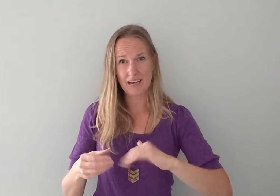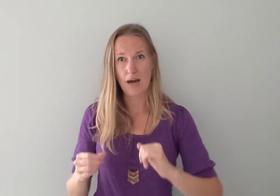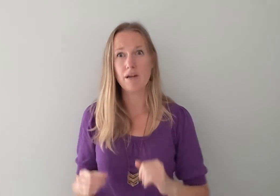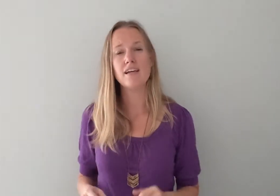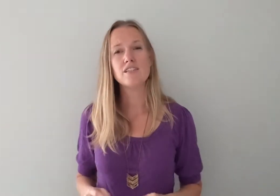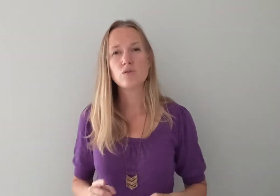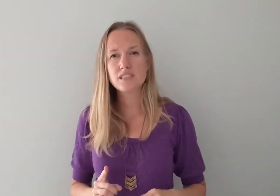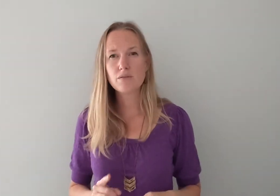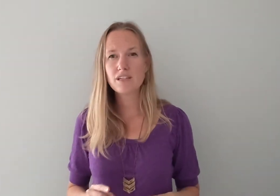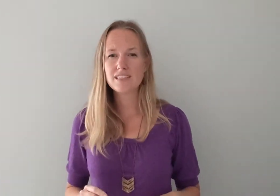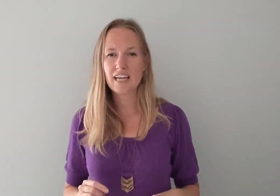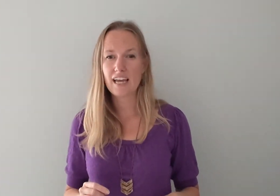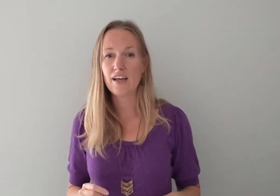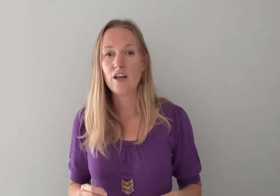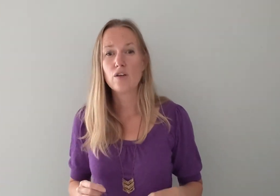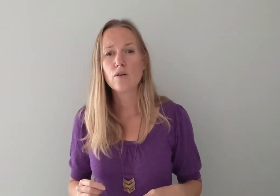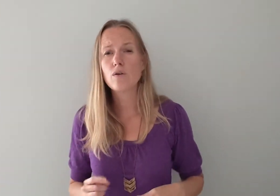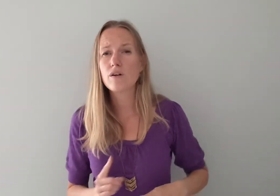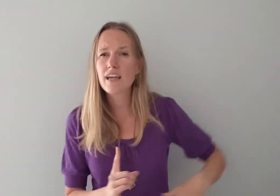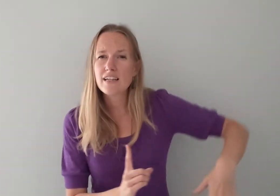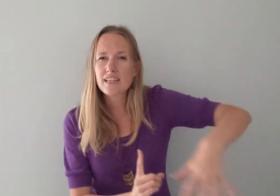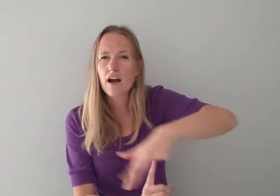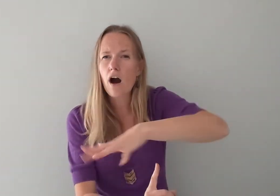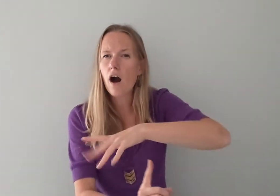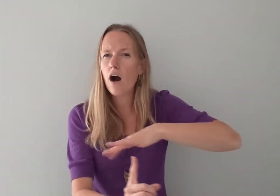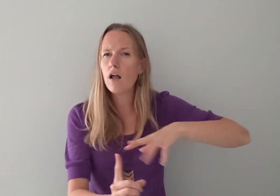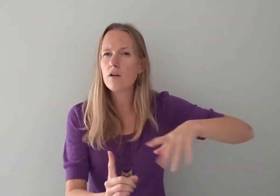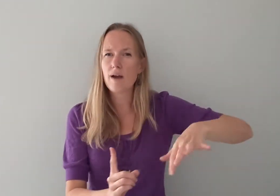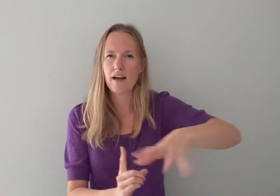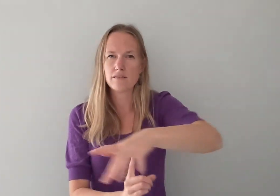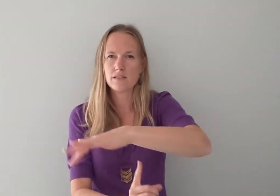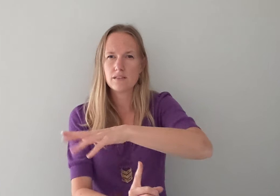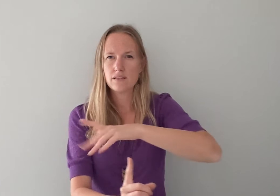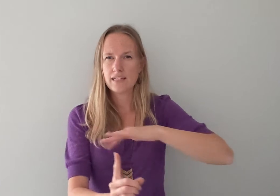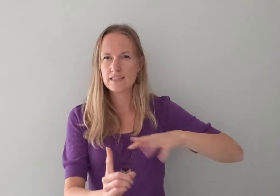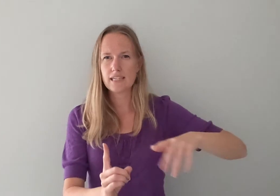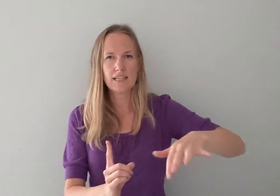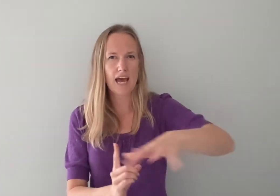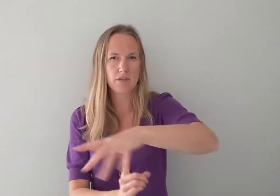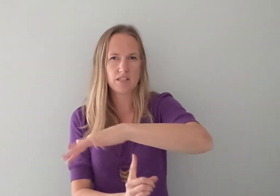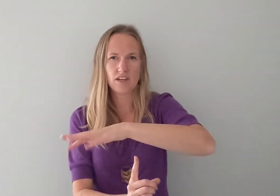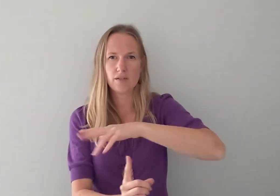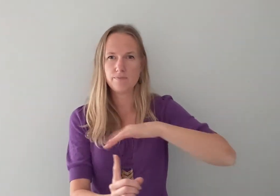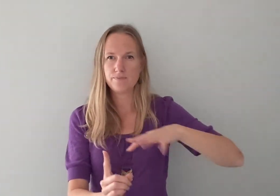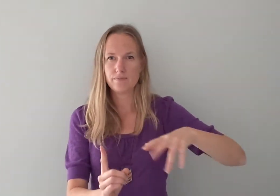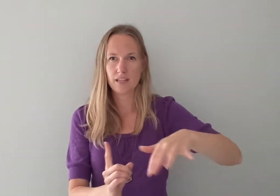cup. So instead we're going to say your glory, and it's like all around, like it's in the atmosphere.